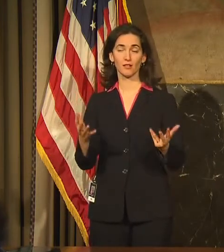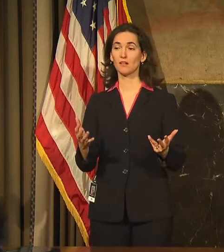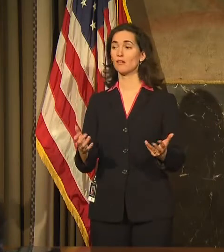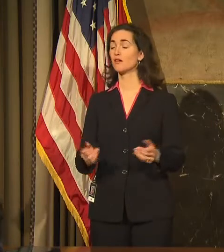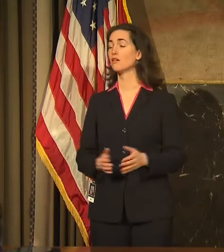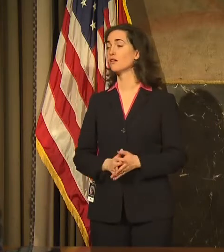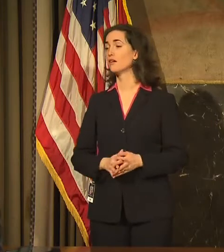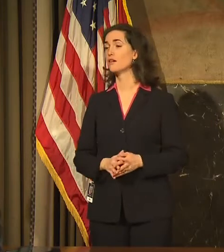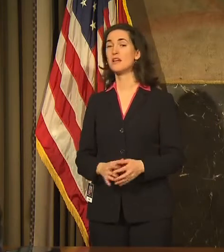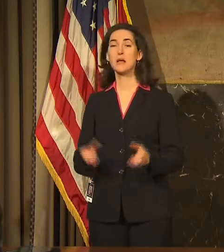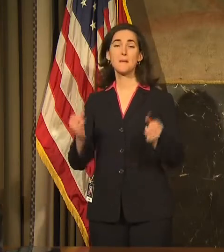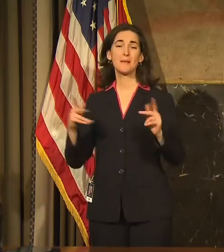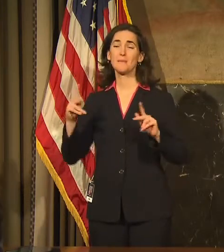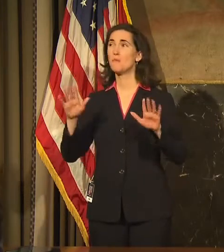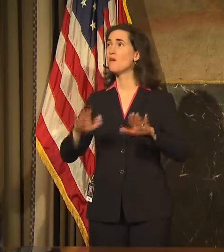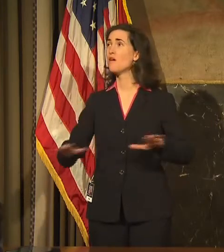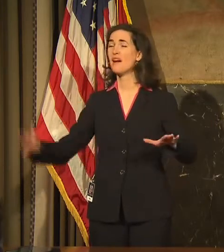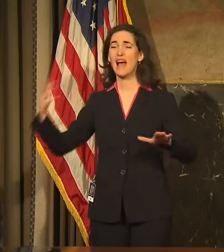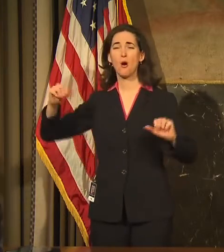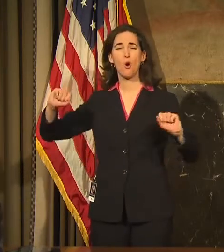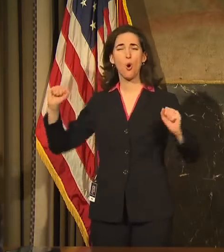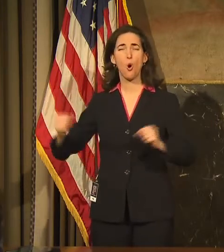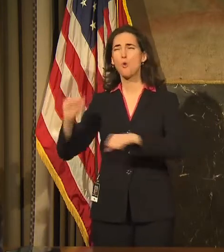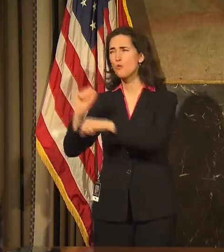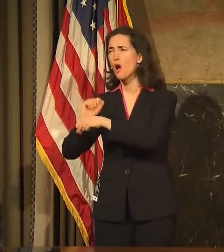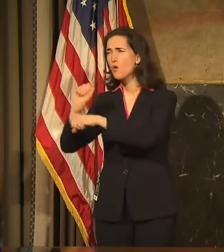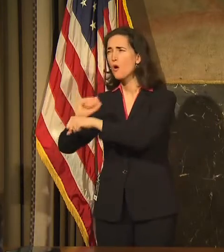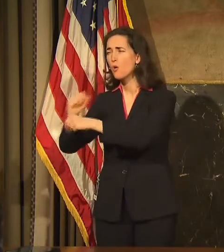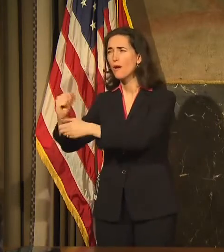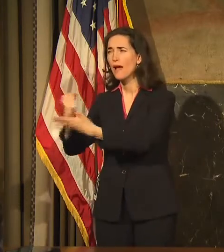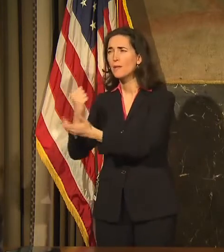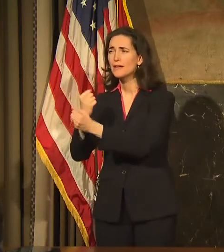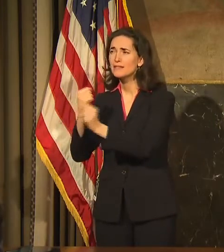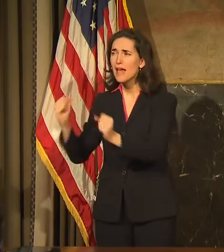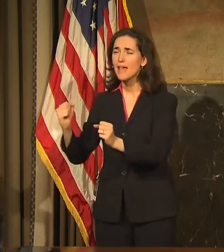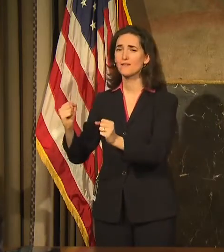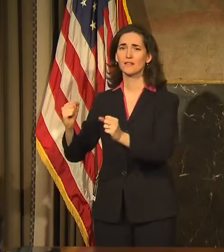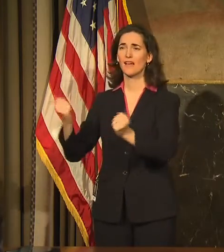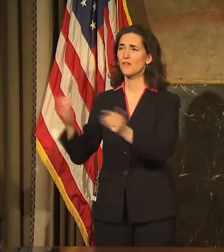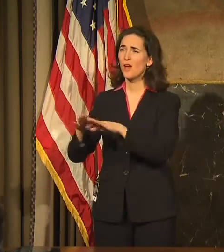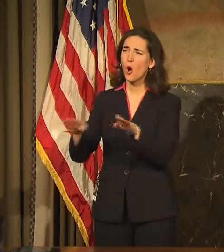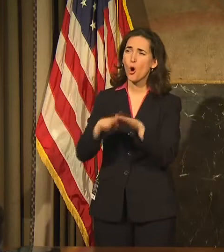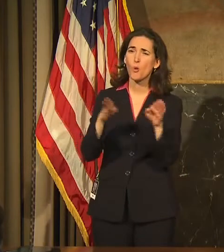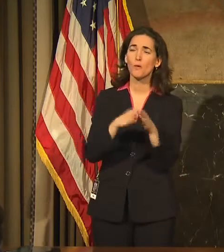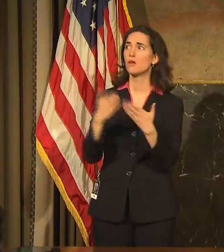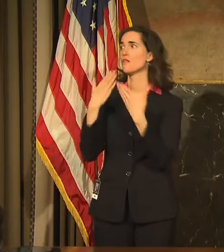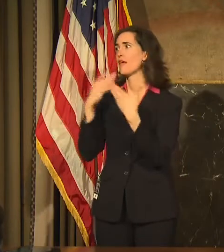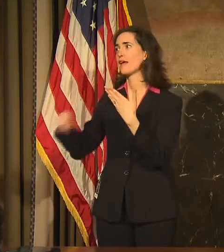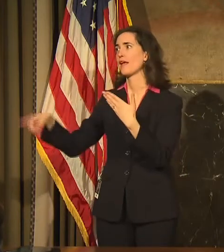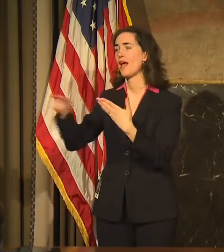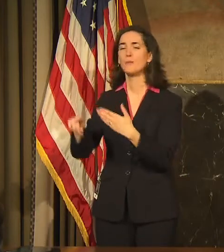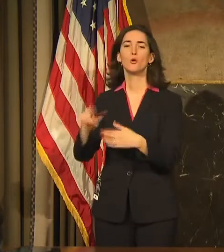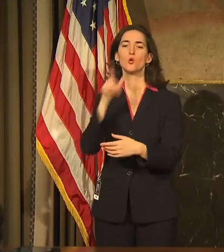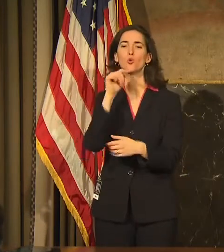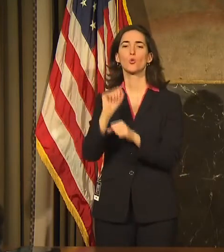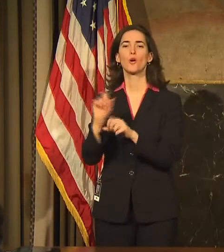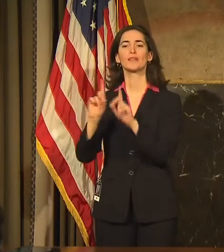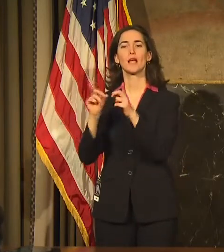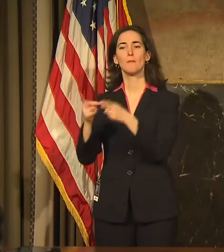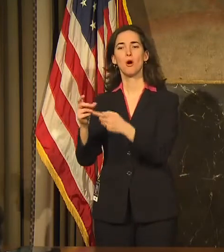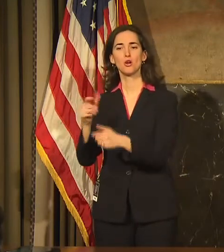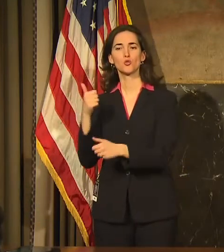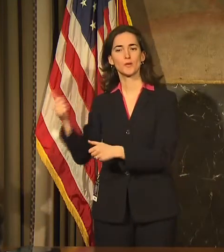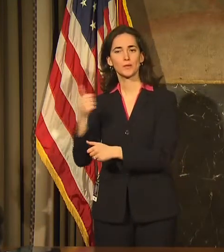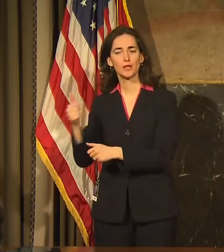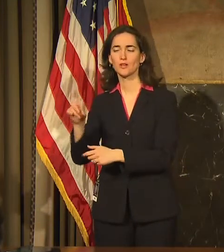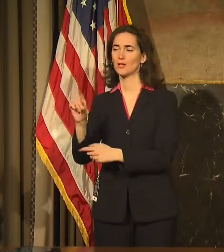folks who are working hard in the weather right now to keep us safe and open the state back up. So Department of Transportation folks, police, state